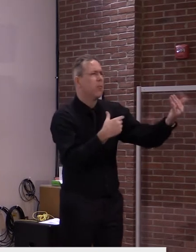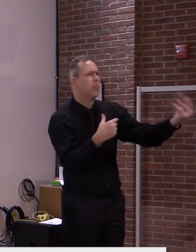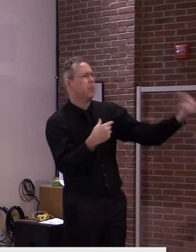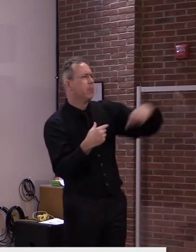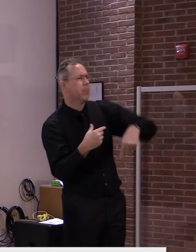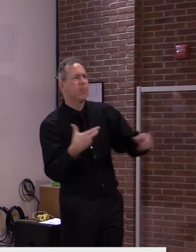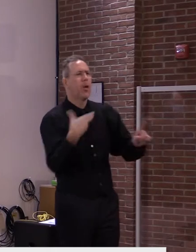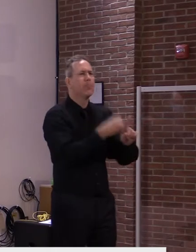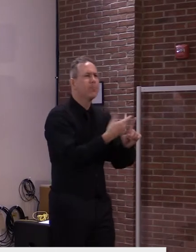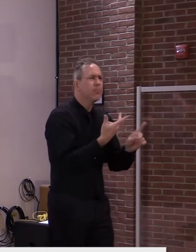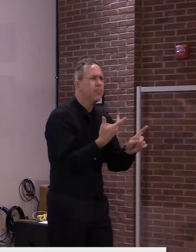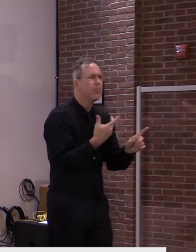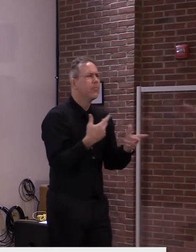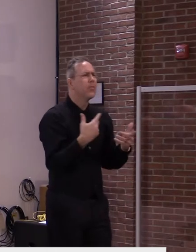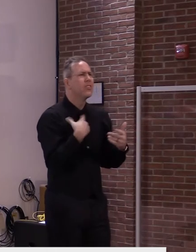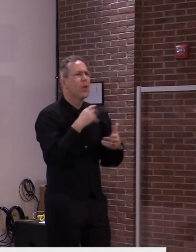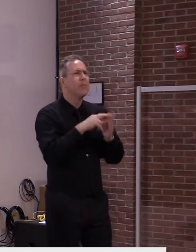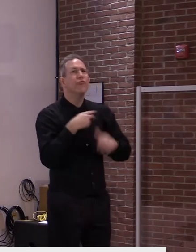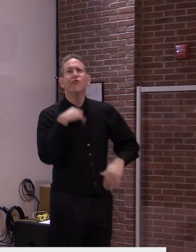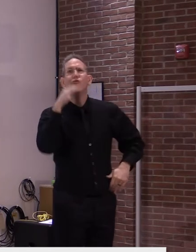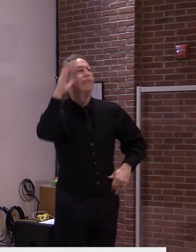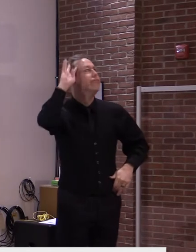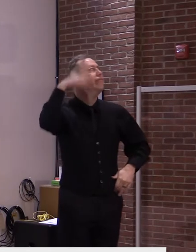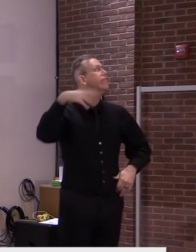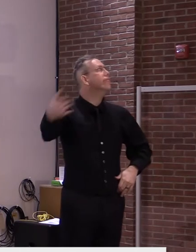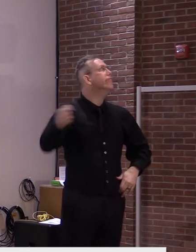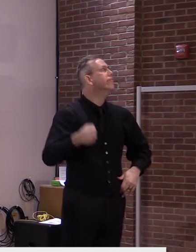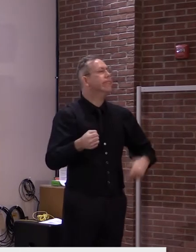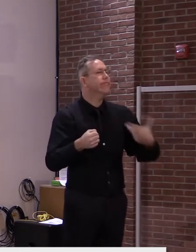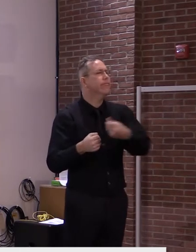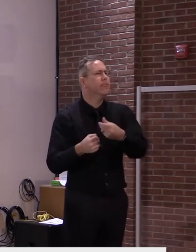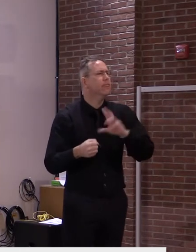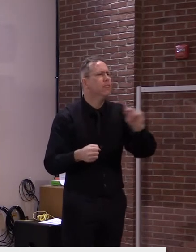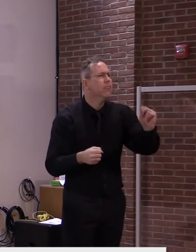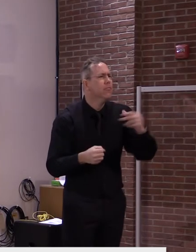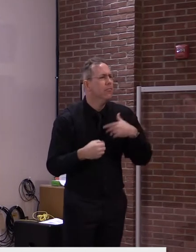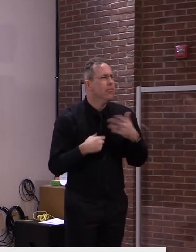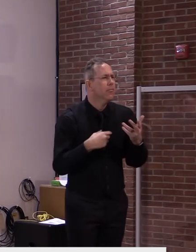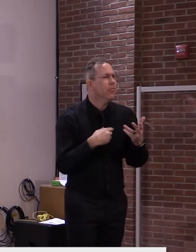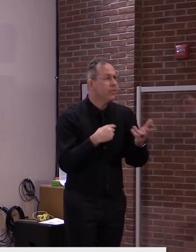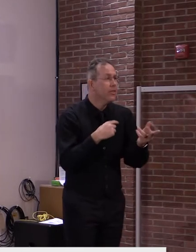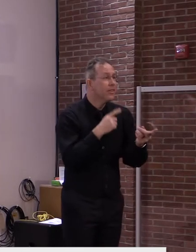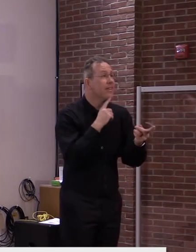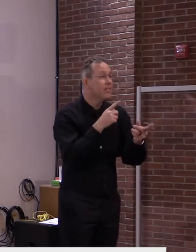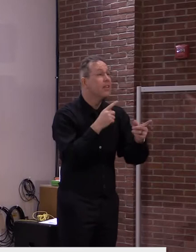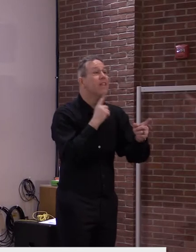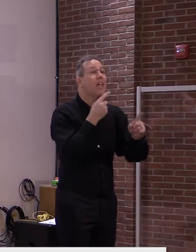put that dose into their arms, we have to allow that.